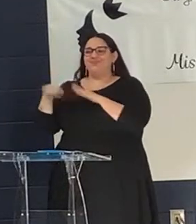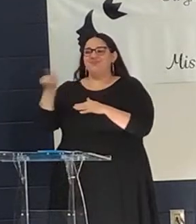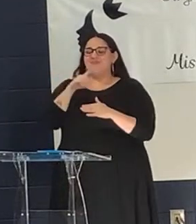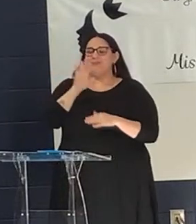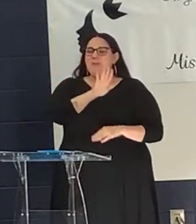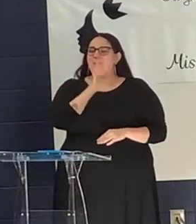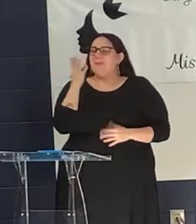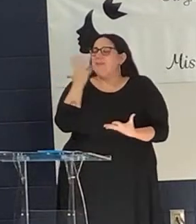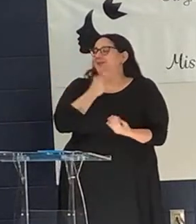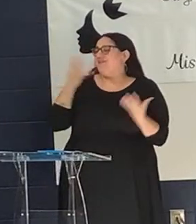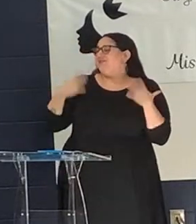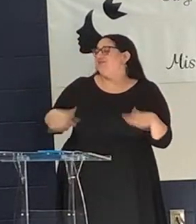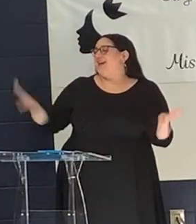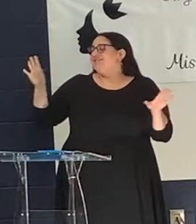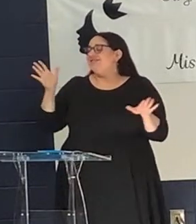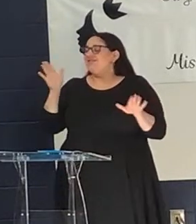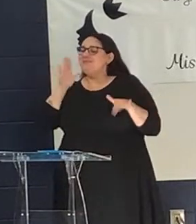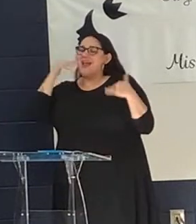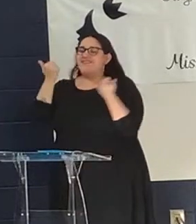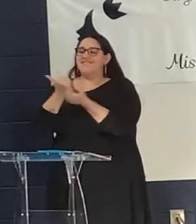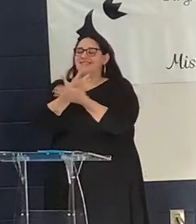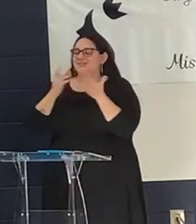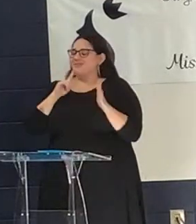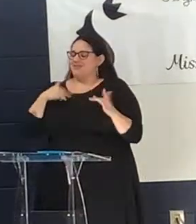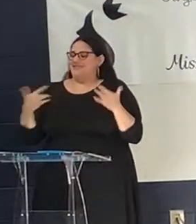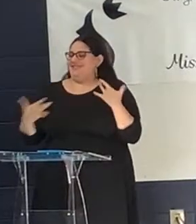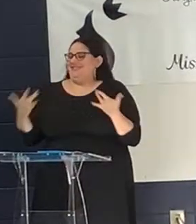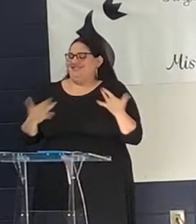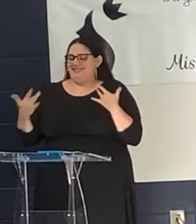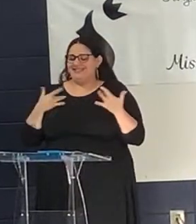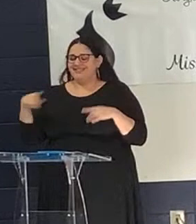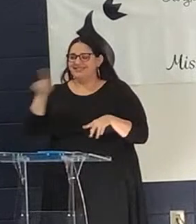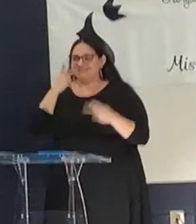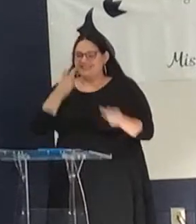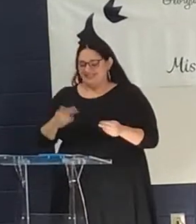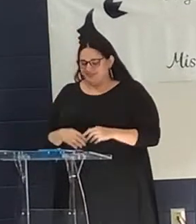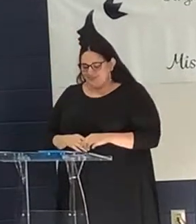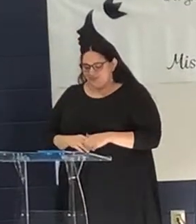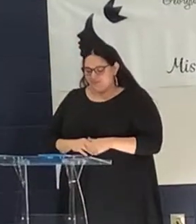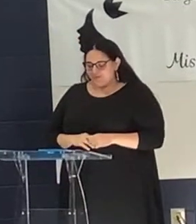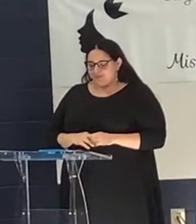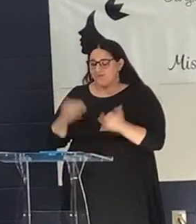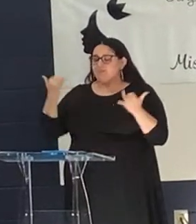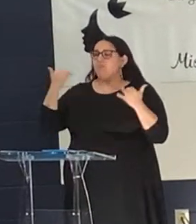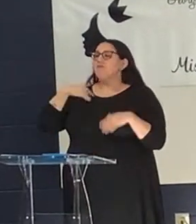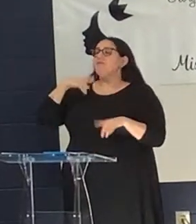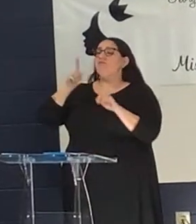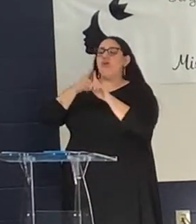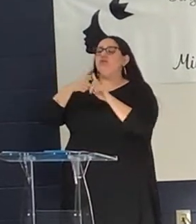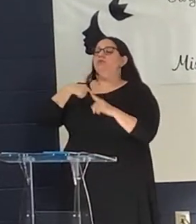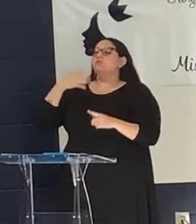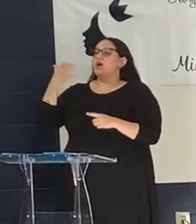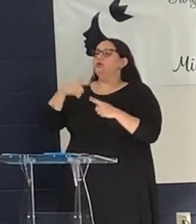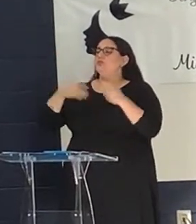ladies are ready to present to you their beautiful dresses, their beautiful smiles. They're very excited for you to see.